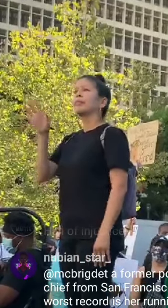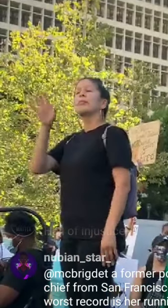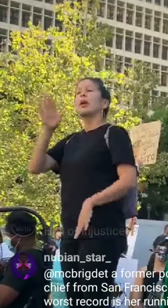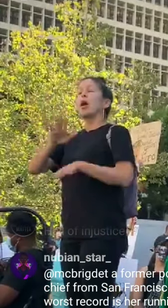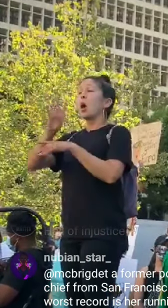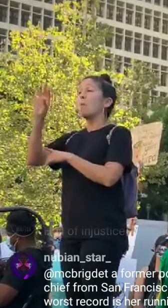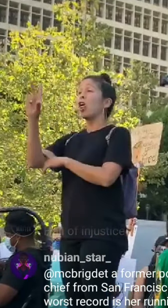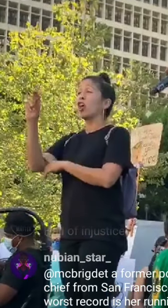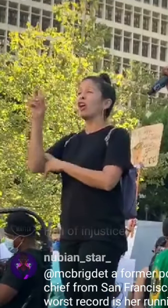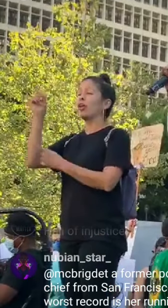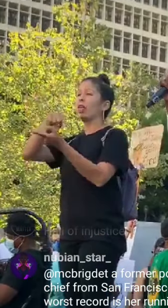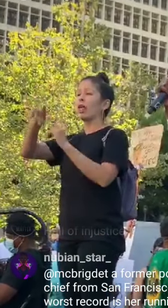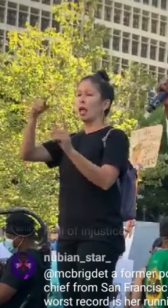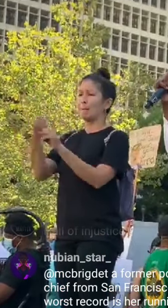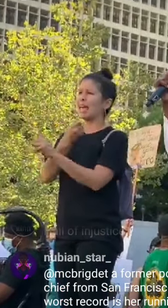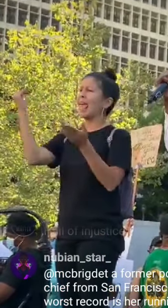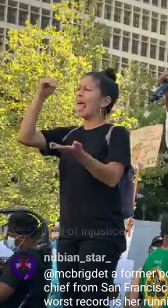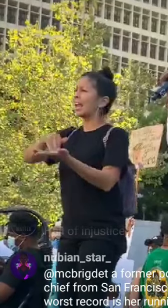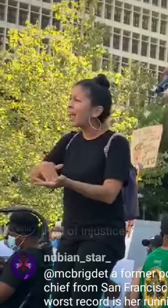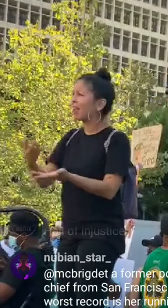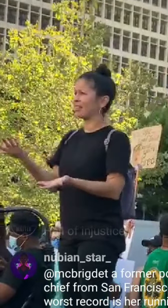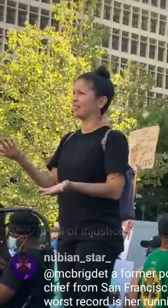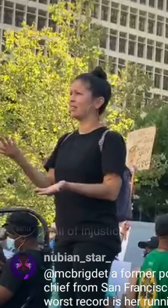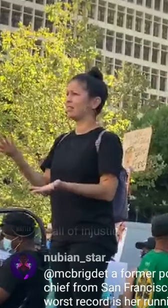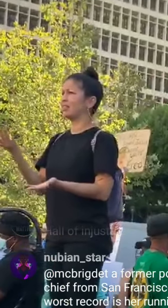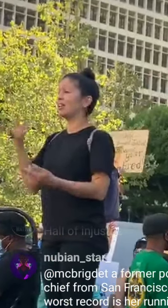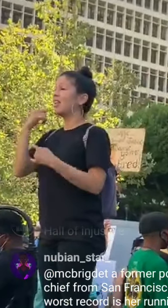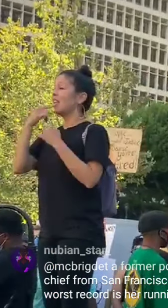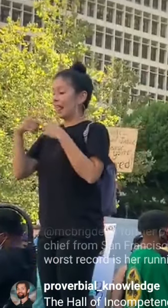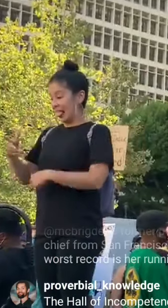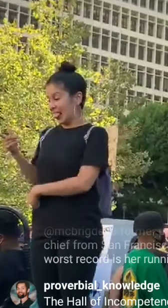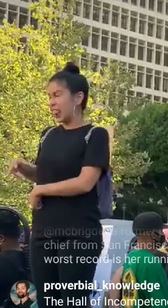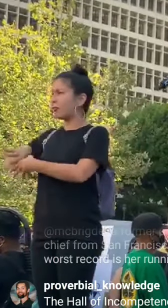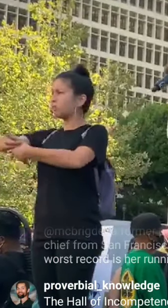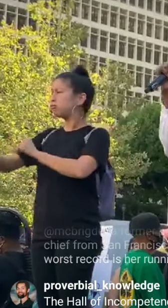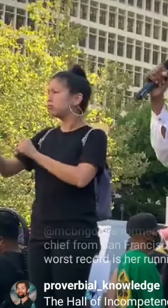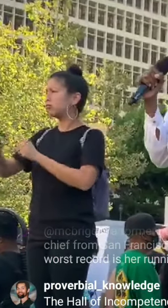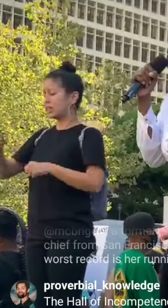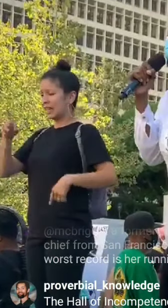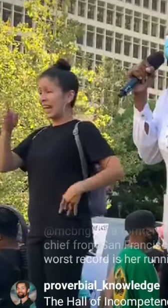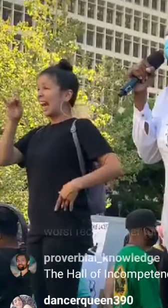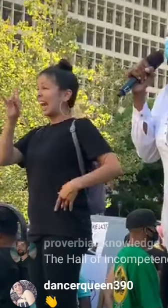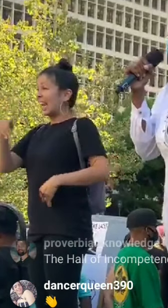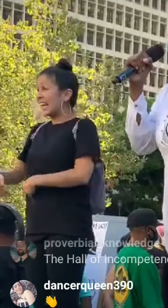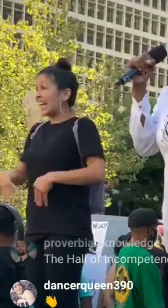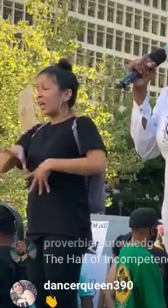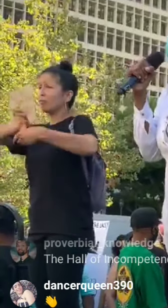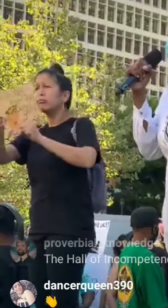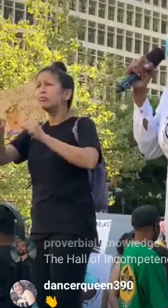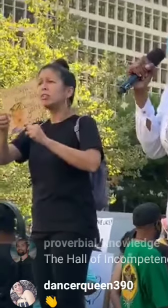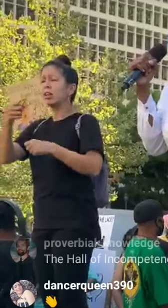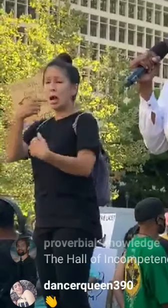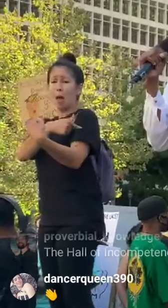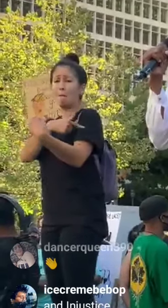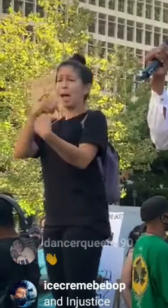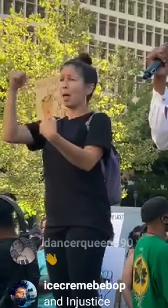the 30th, they turned around and beat him again and bust his liver. They bust his kidney. They bust